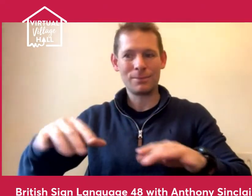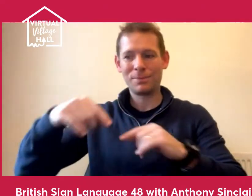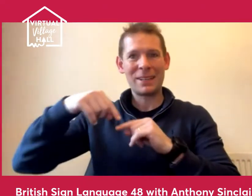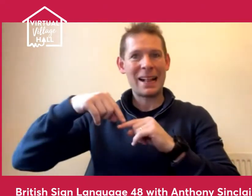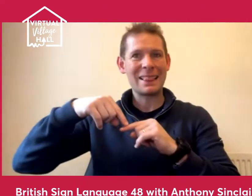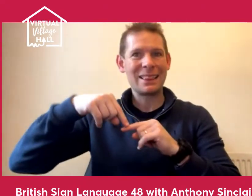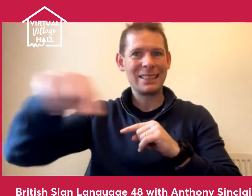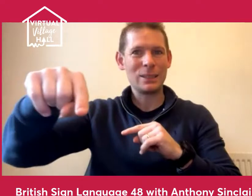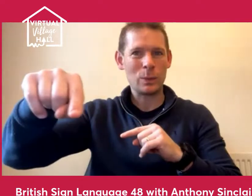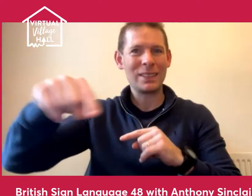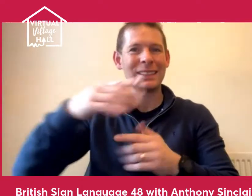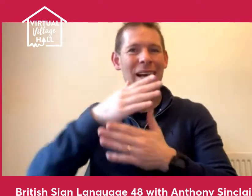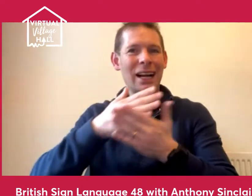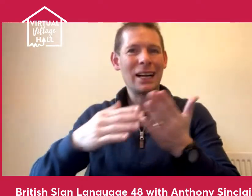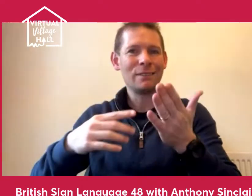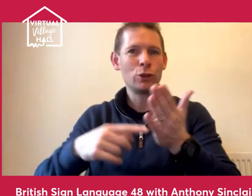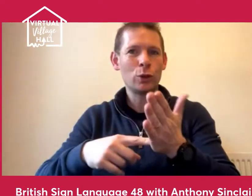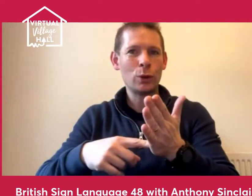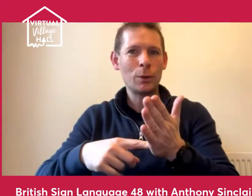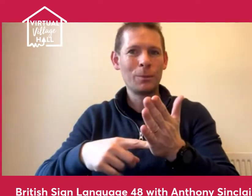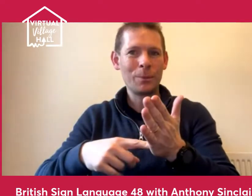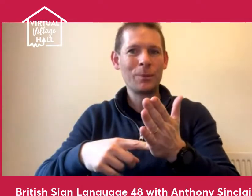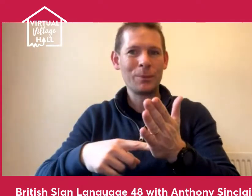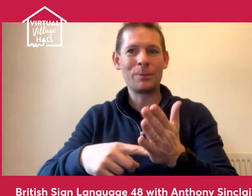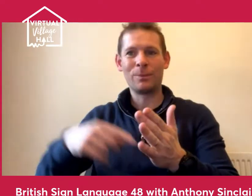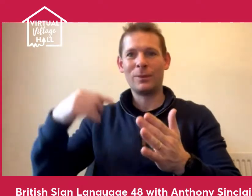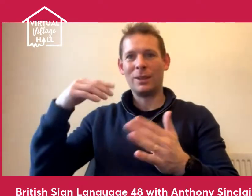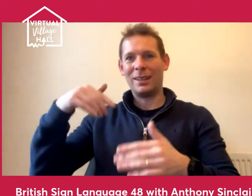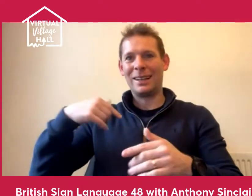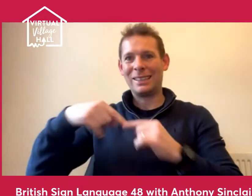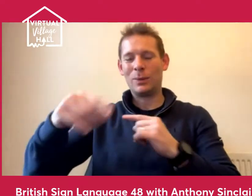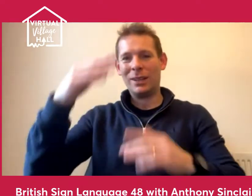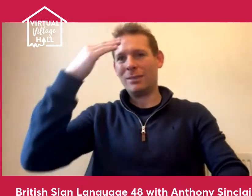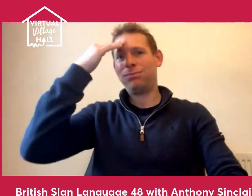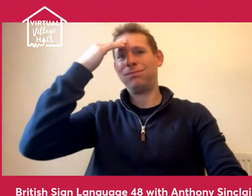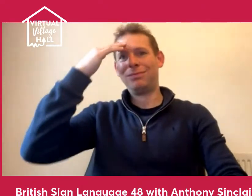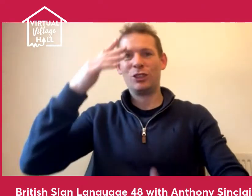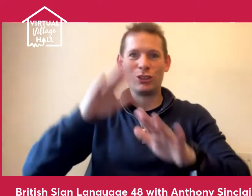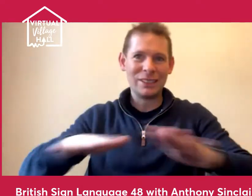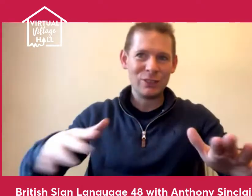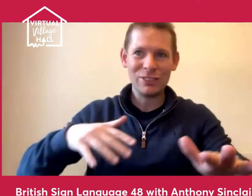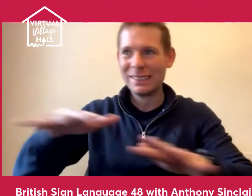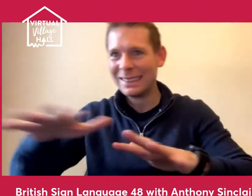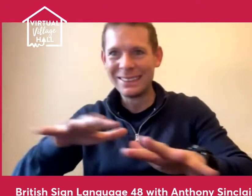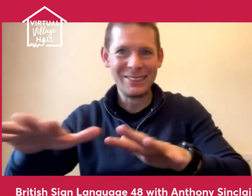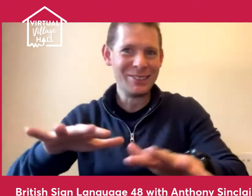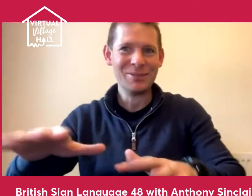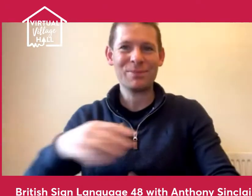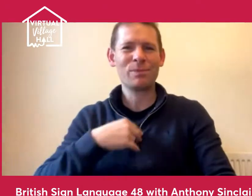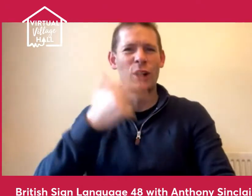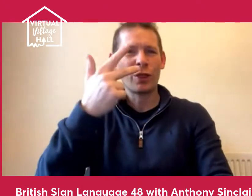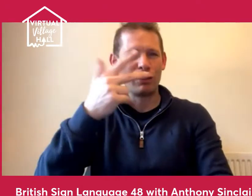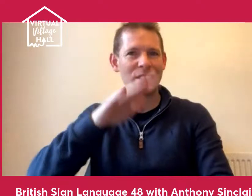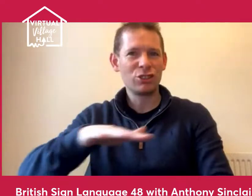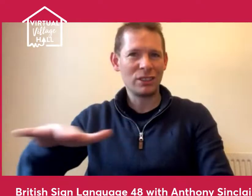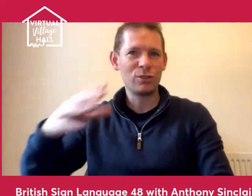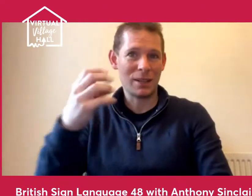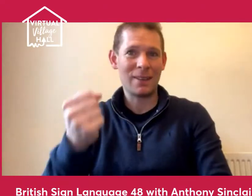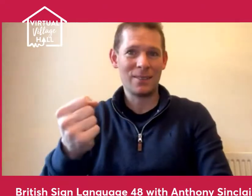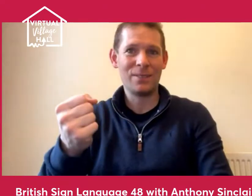Ireland, in Belfast, and this week is our half-term week. So it's been a bit crazy. Kids been off school. I've got